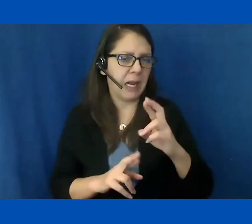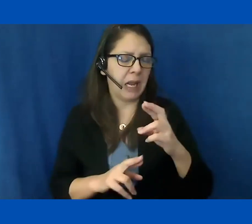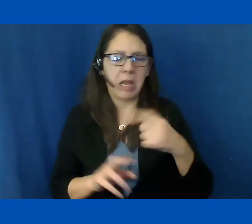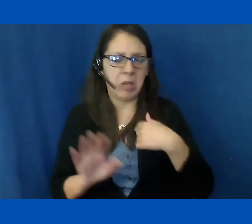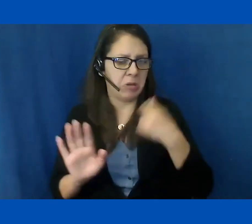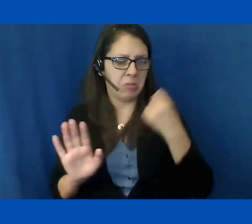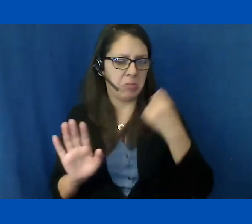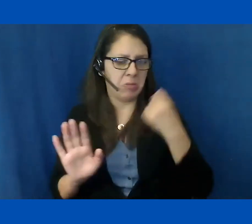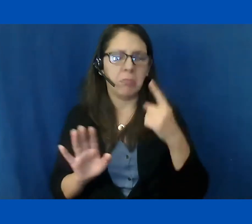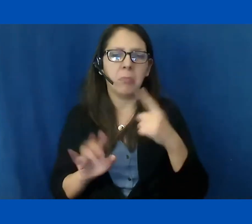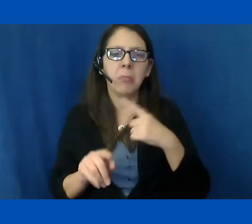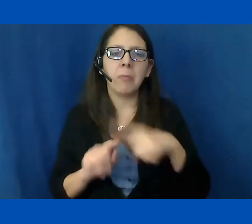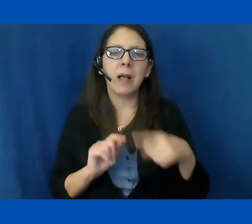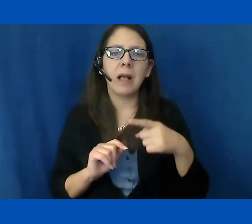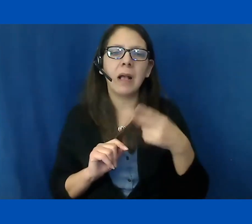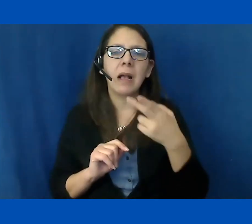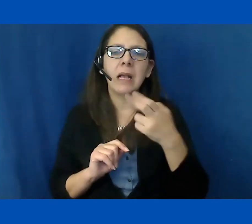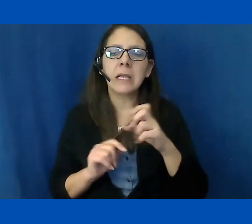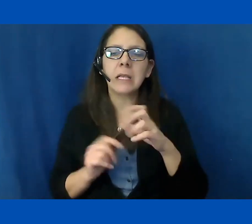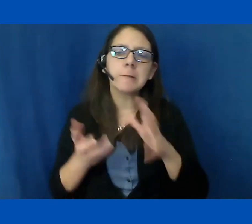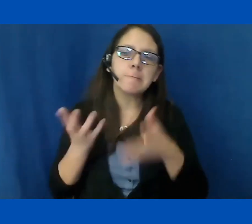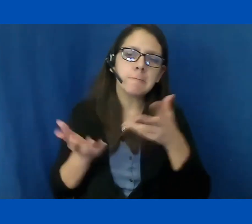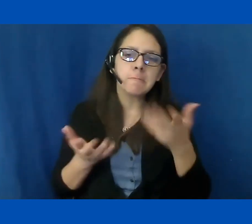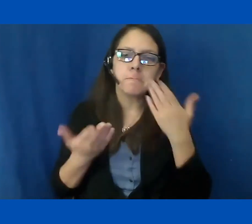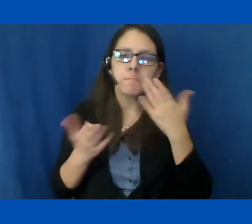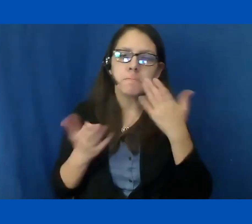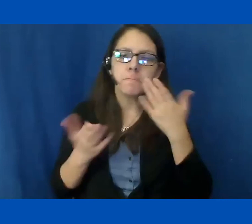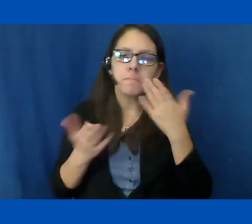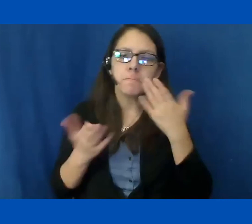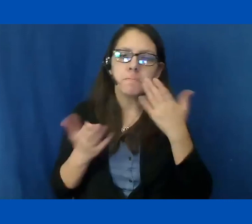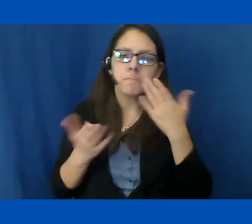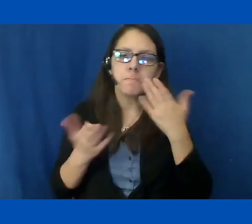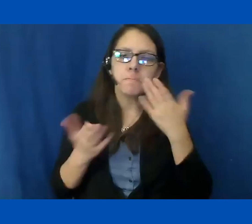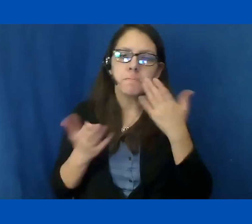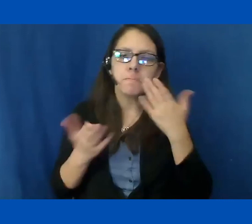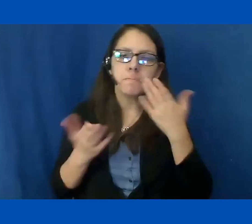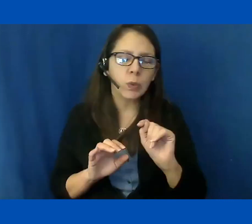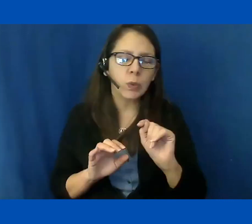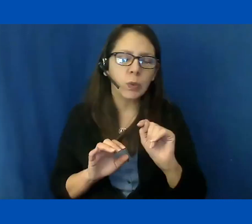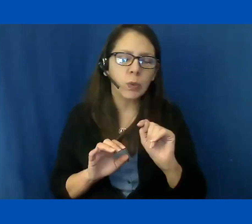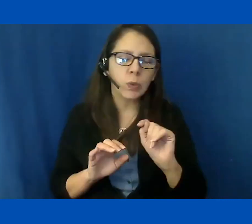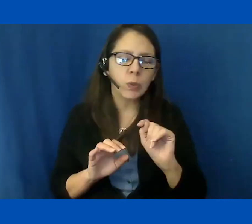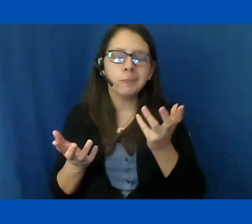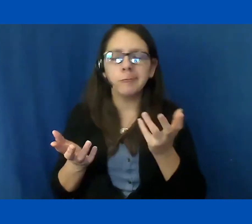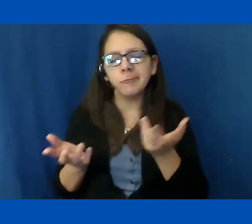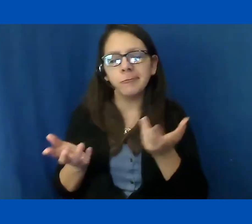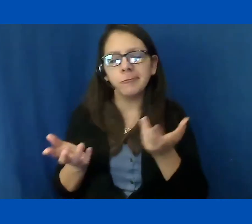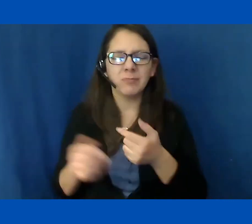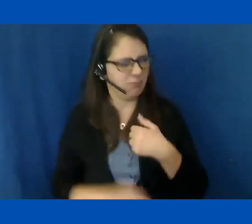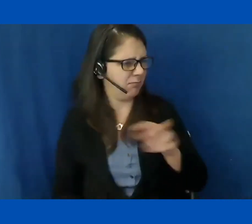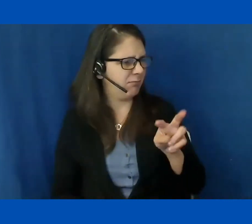he was like, I don't know how you're gonna do it, and just to summarize it, And I was like, man, all